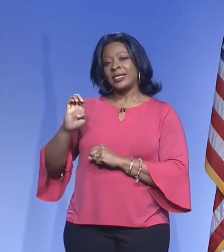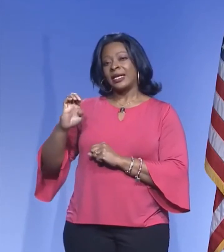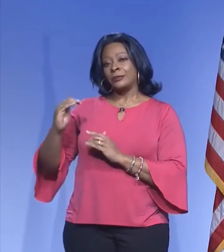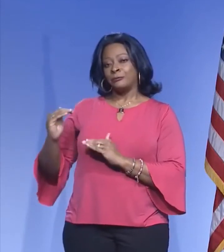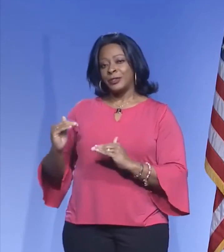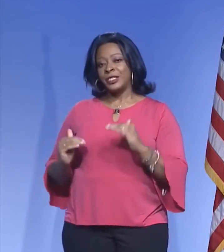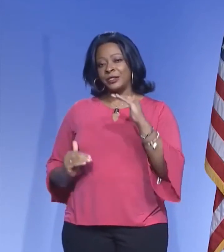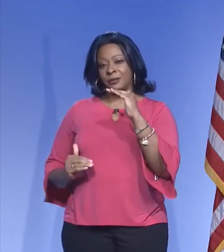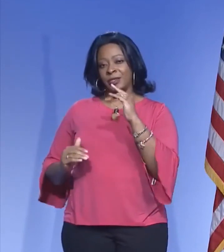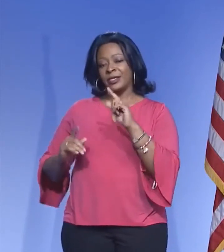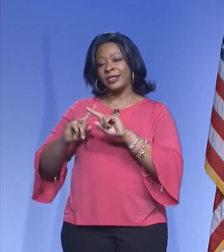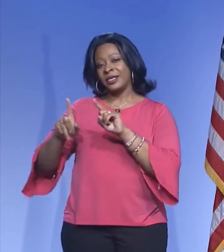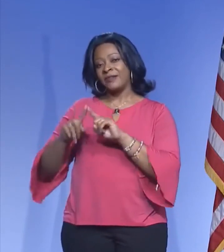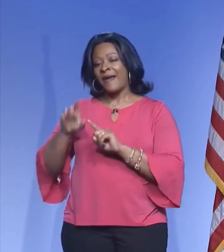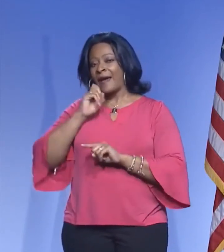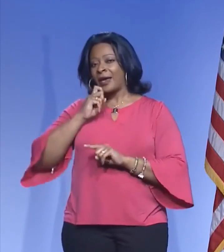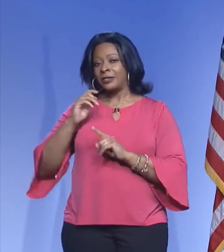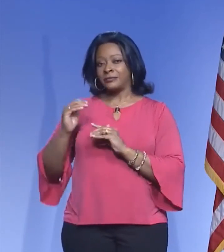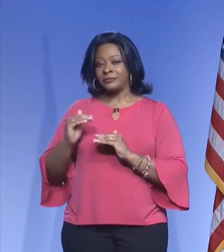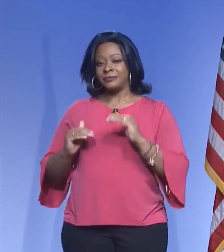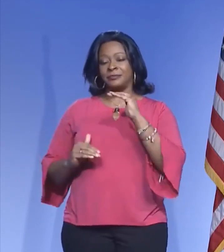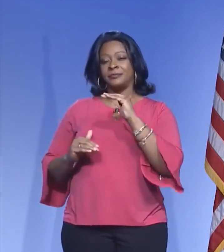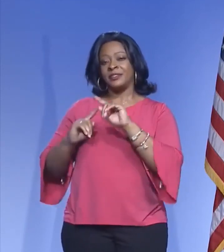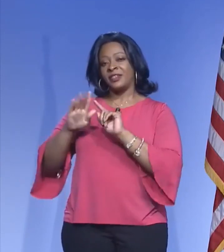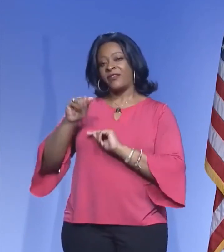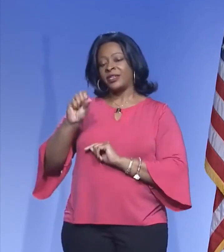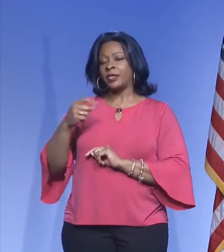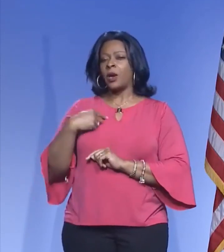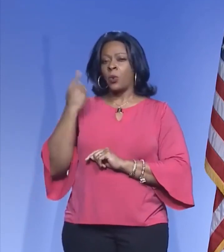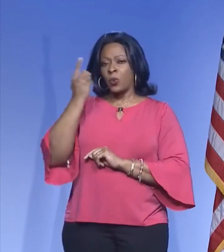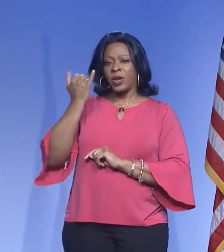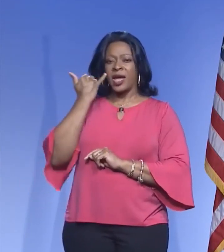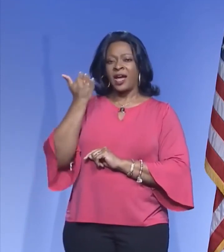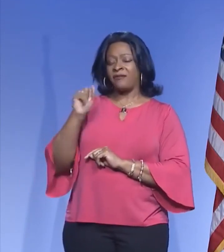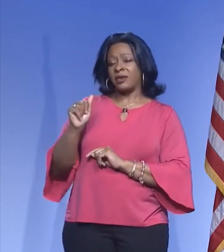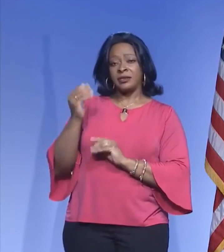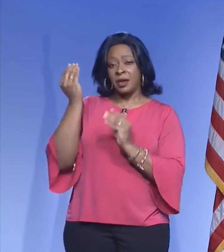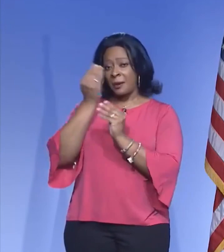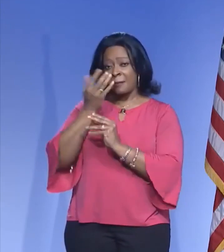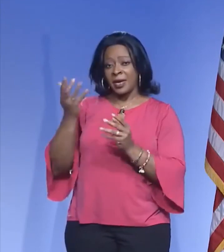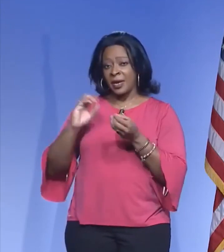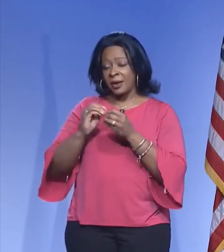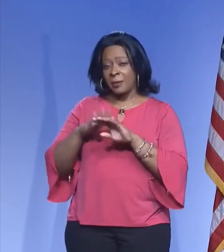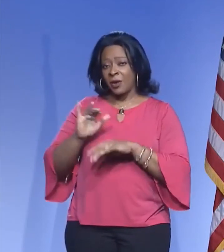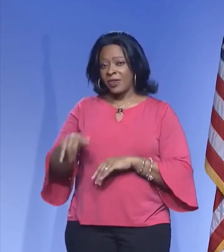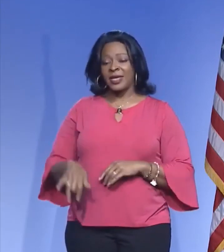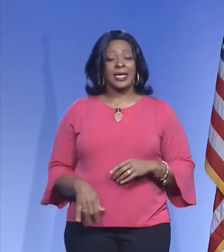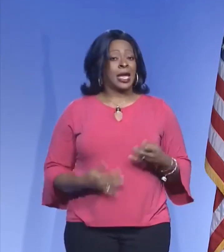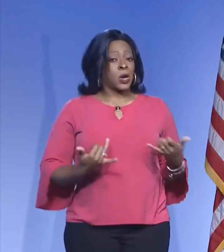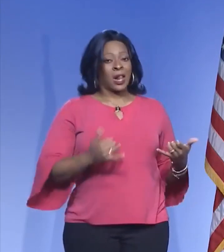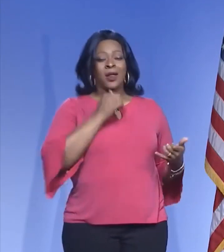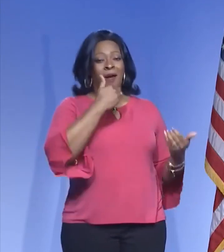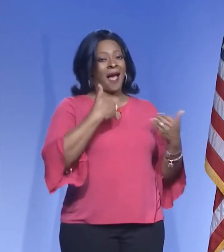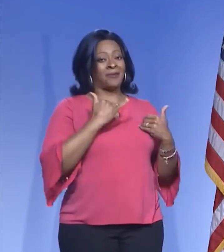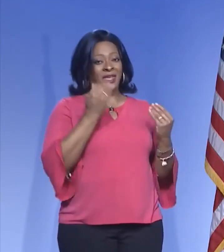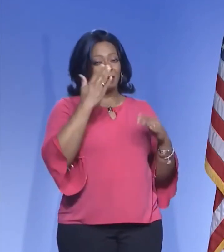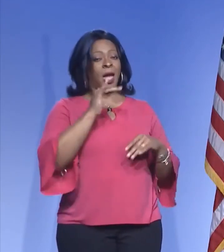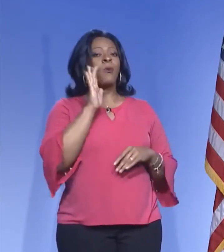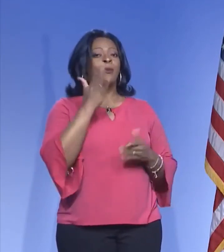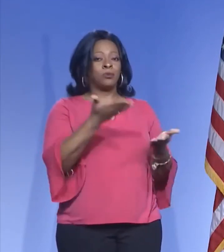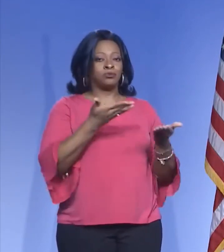the age breakdown in the new cases, and I was wondering if you had any updated numbers on that? I don't have today. I will have on